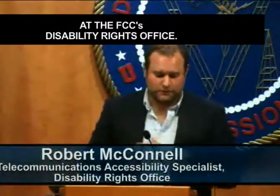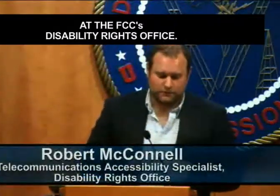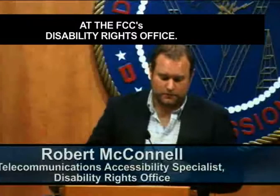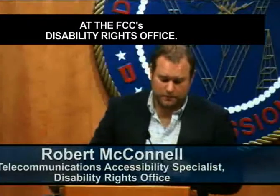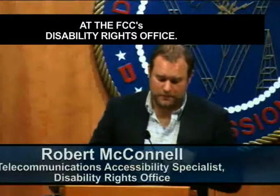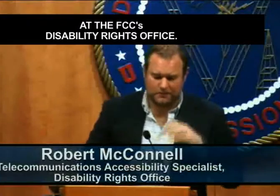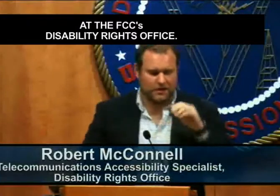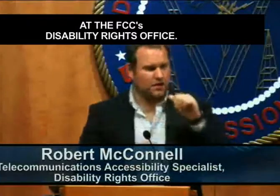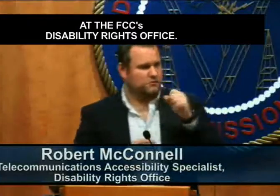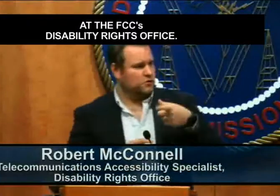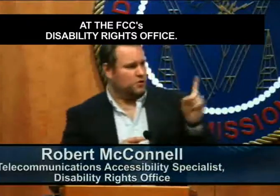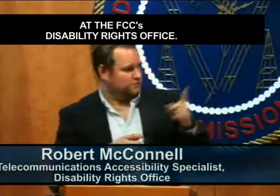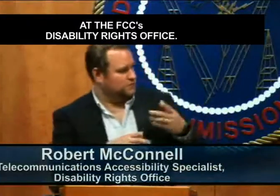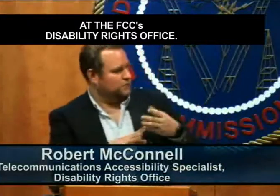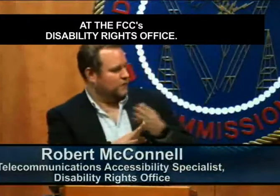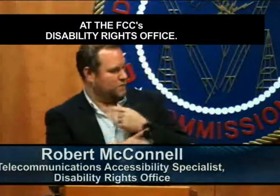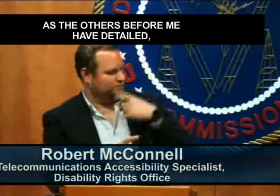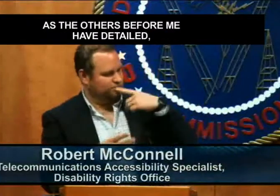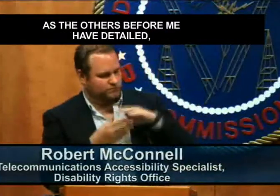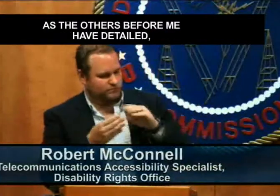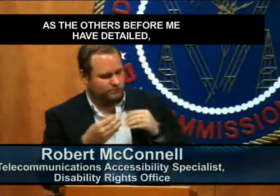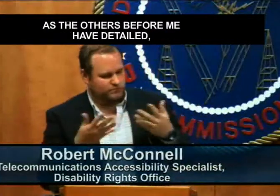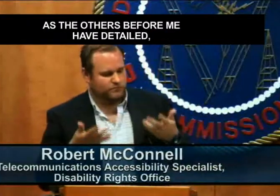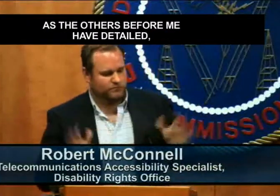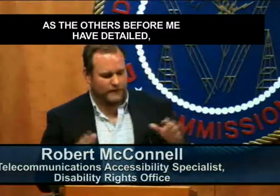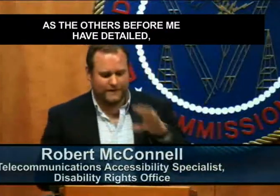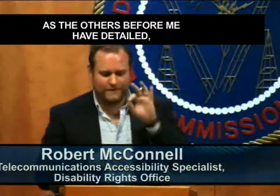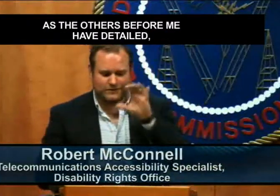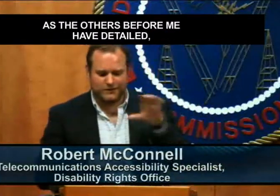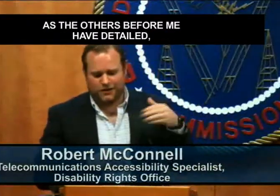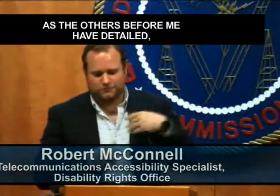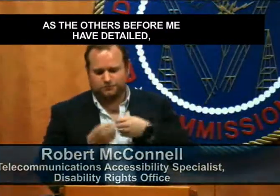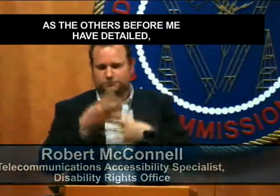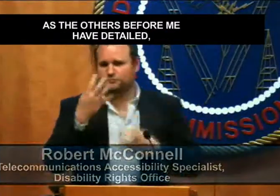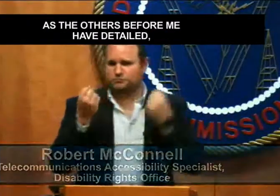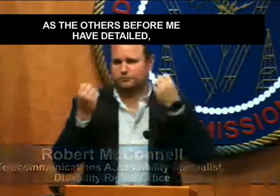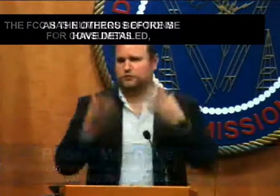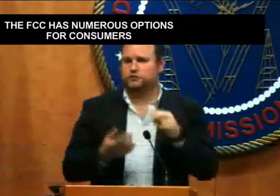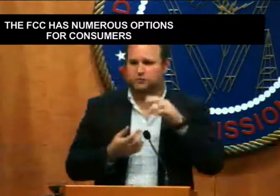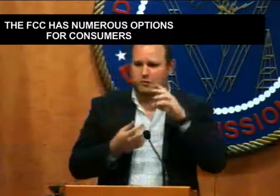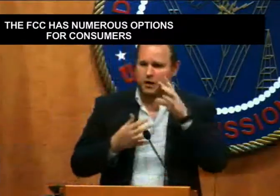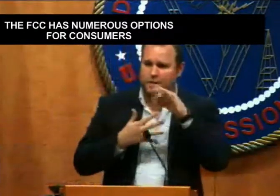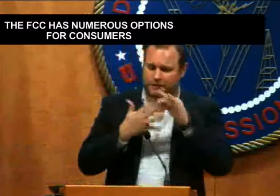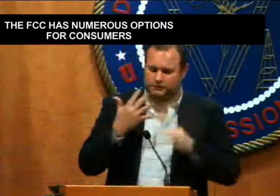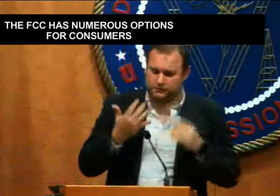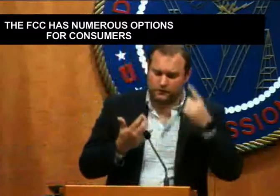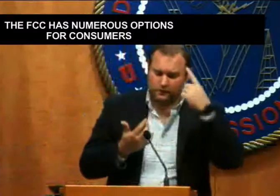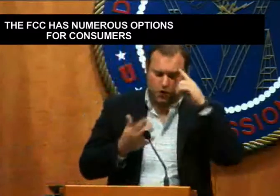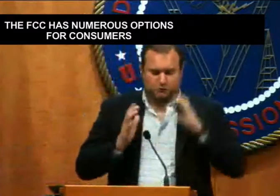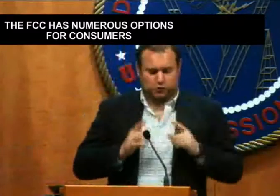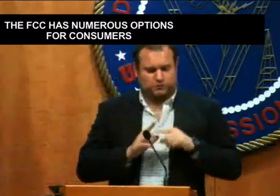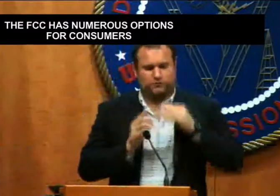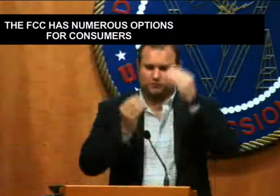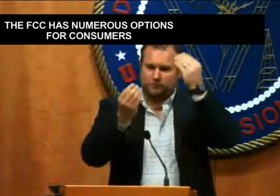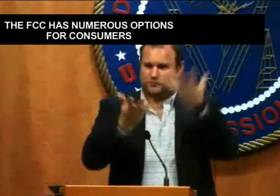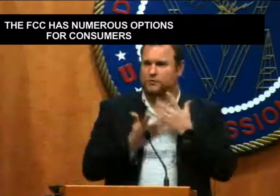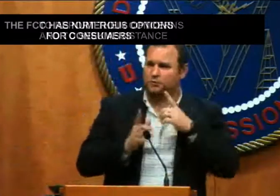FCC's Disability Rights Office. As the others before me have detailed, the FCC has numerous options for consumers